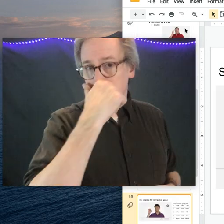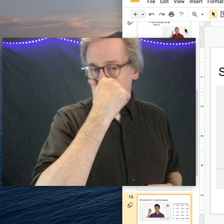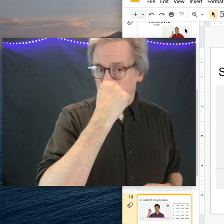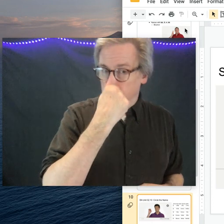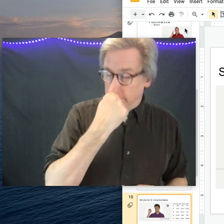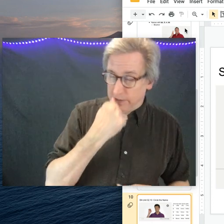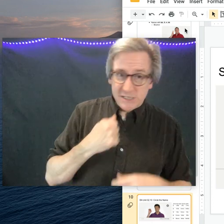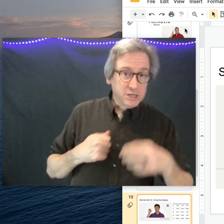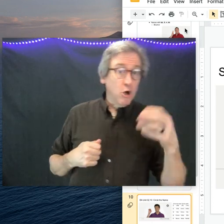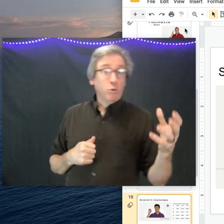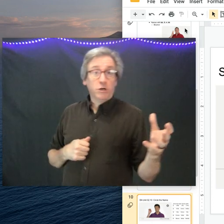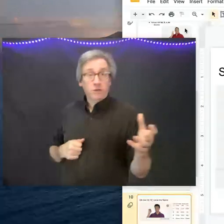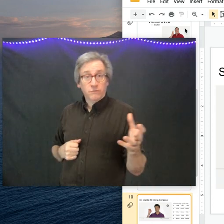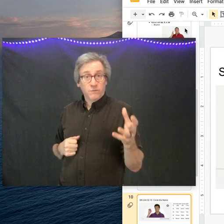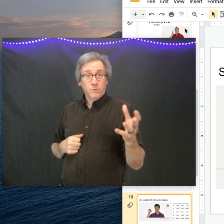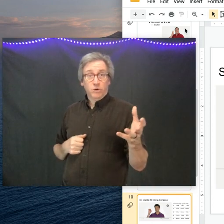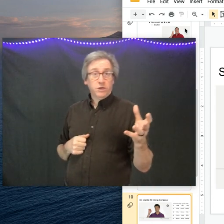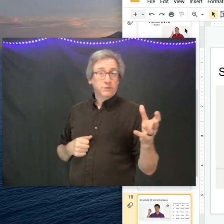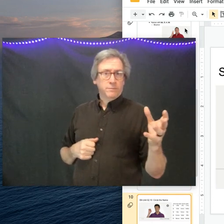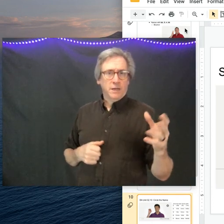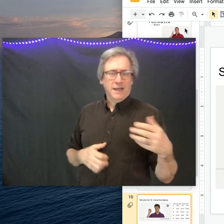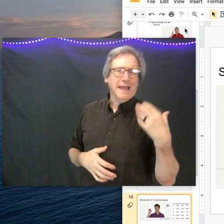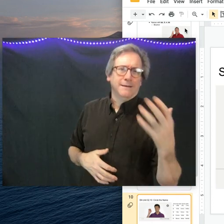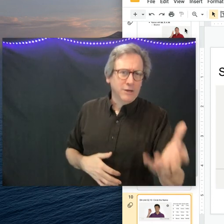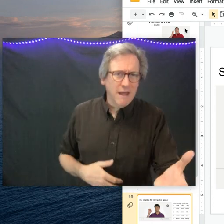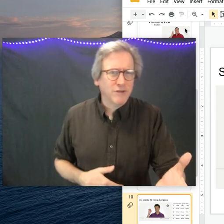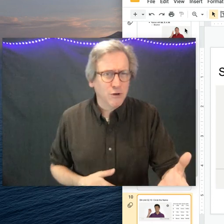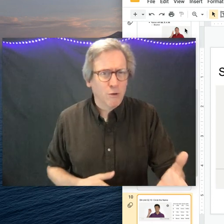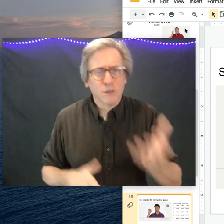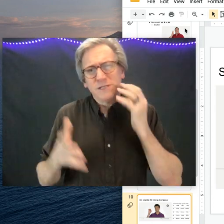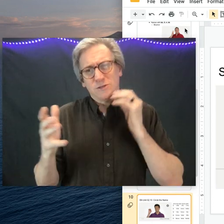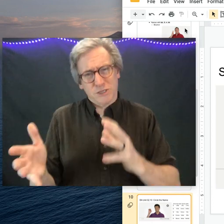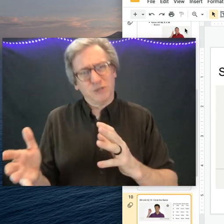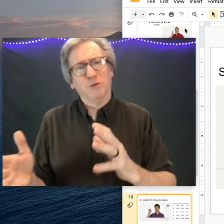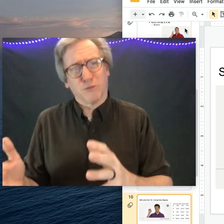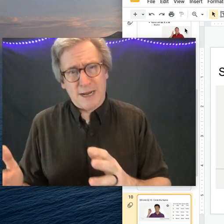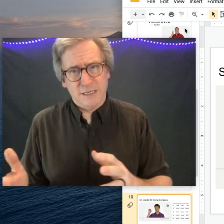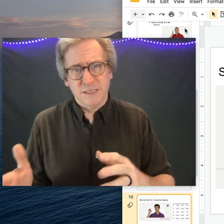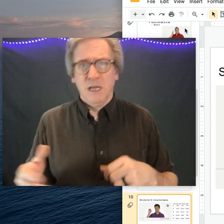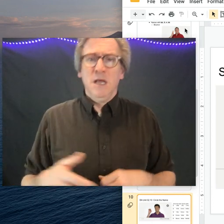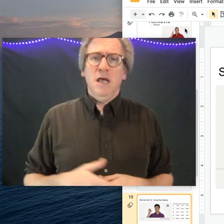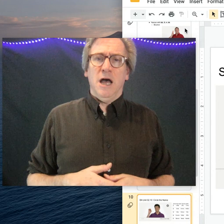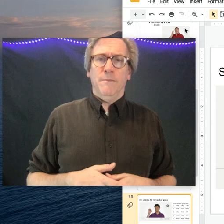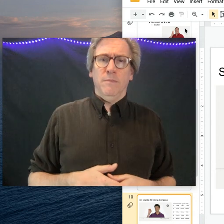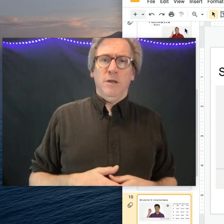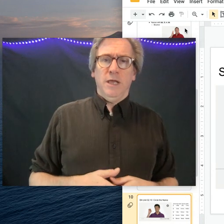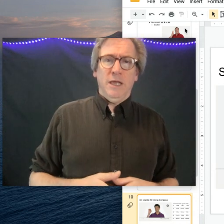Now, this is the homework from the book. And again, you don't have to do homeworks. These are just good practice.